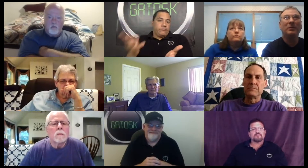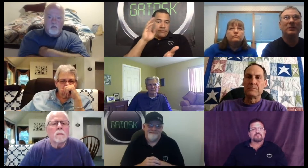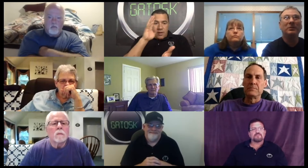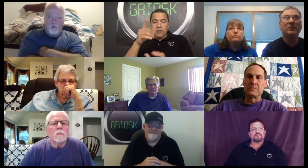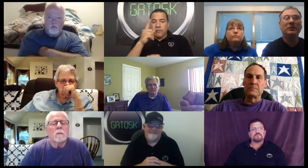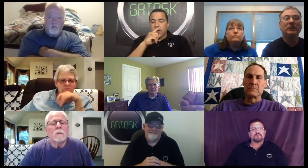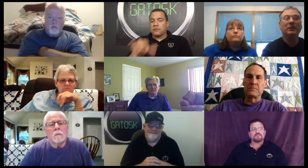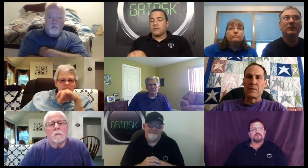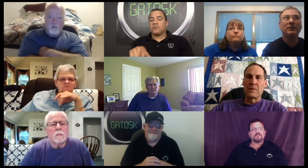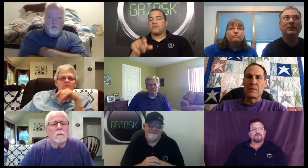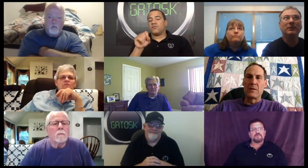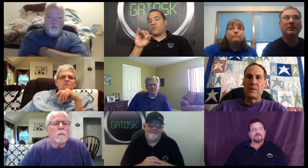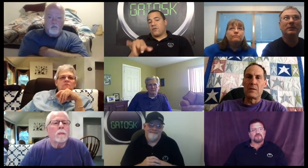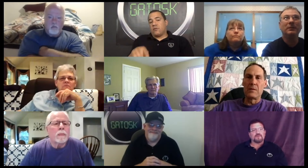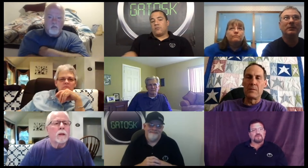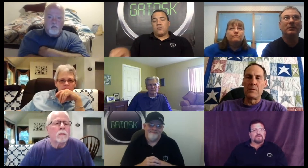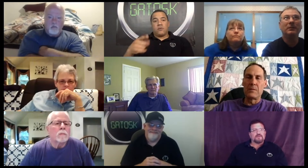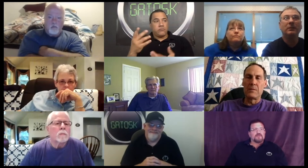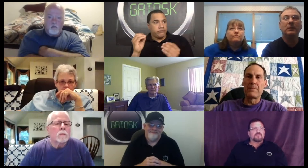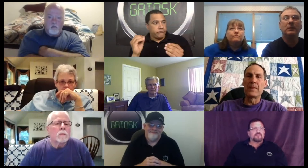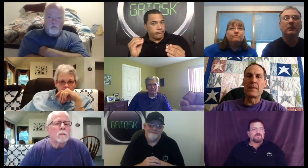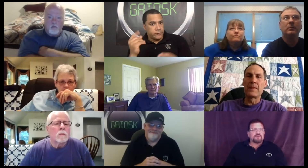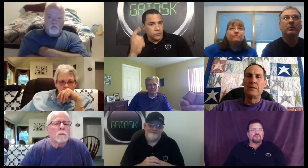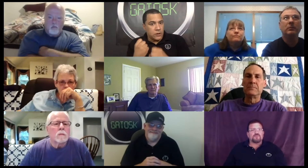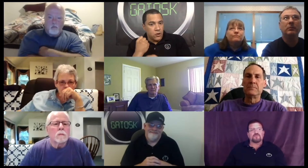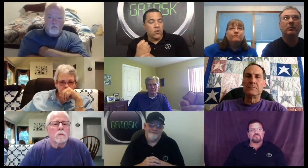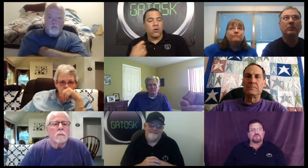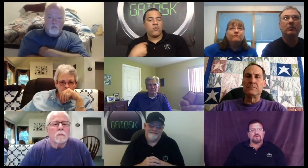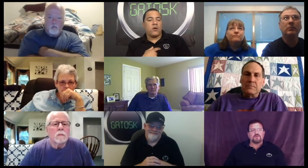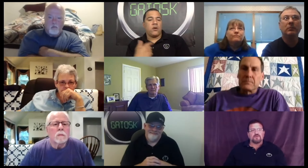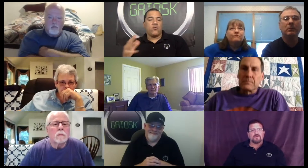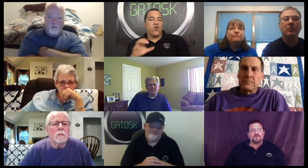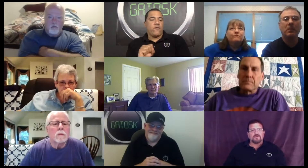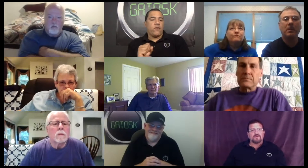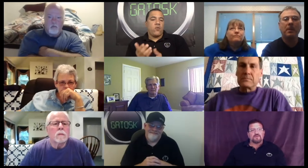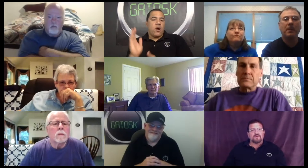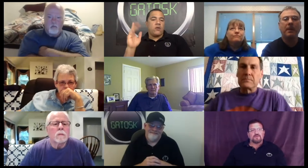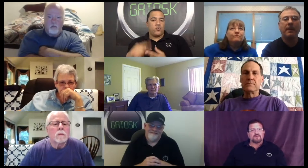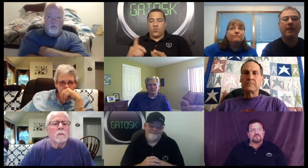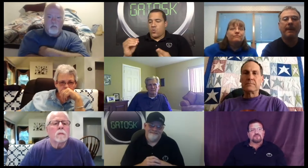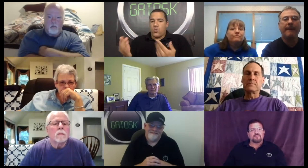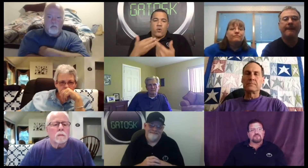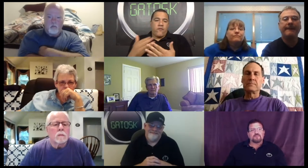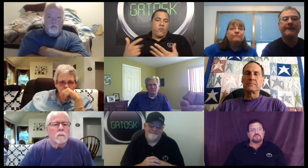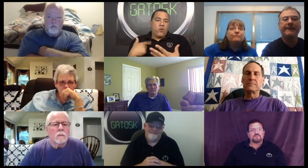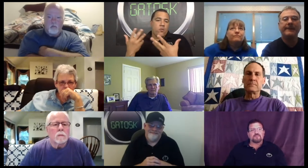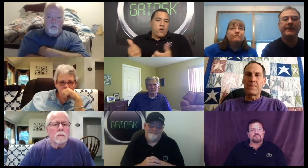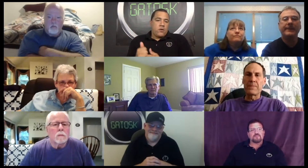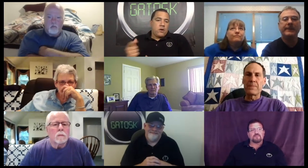totally fake account. So those ones, if we don't hear anything from them or nothing happens within a year, then we reserve the right to do whatever